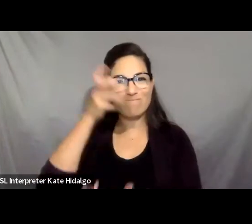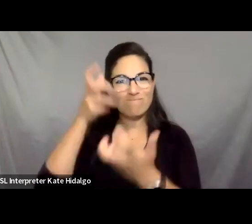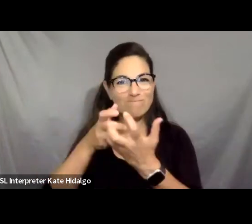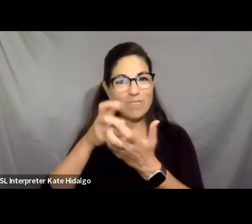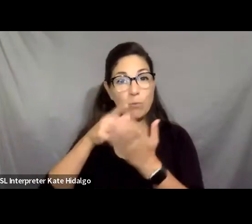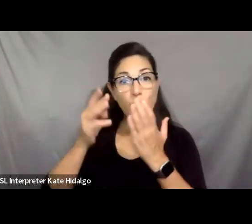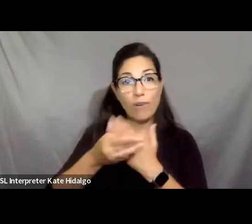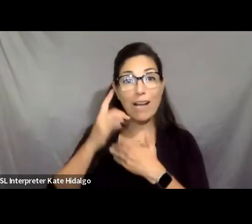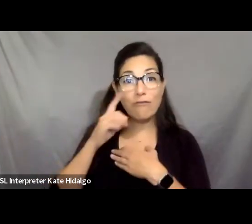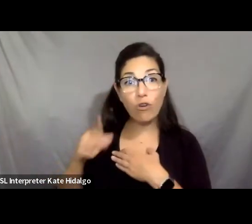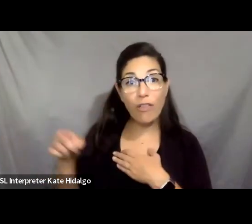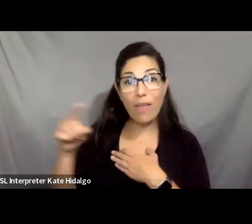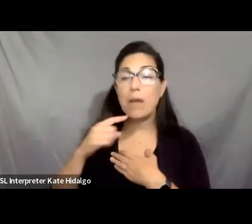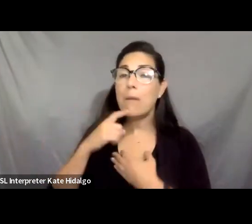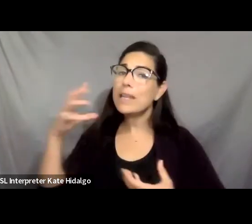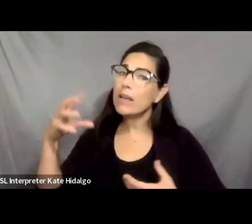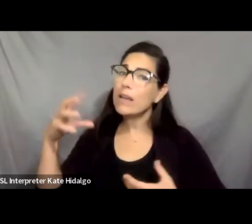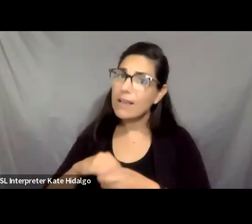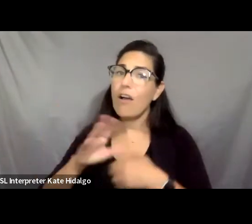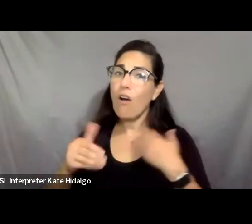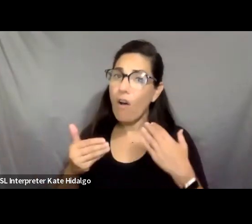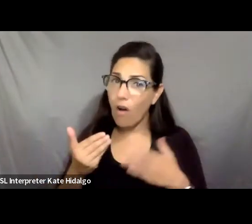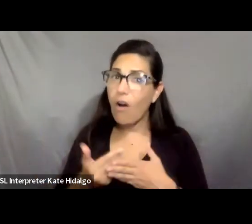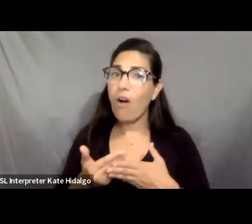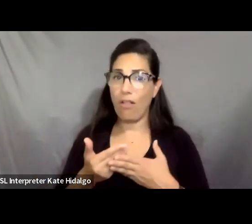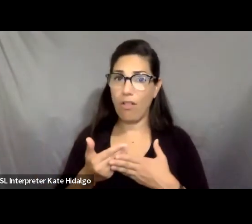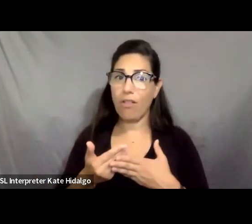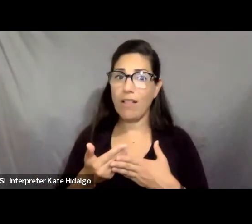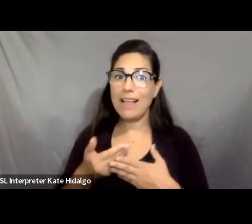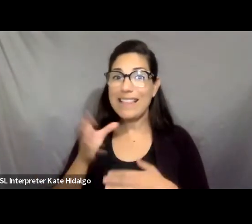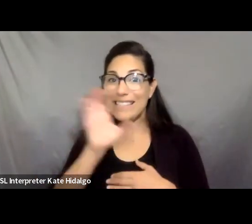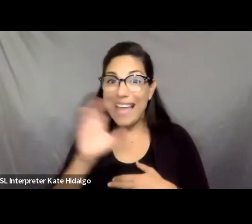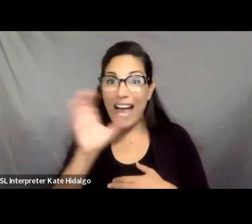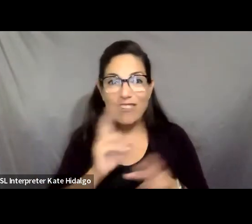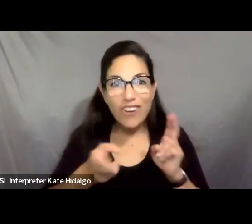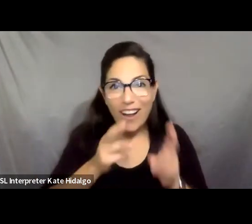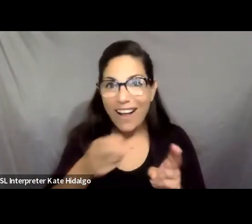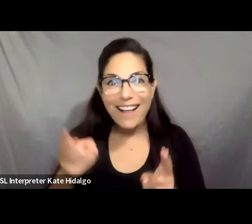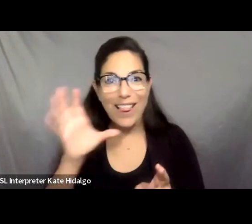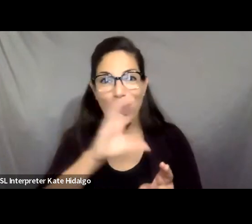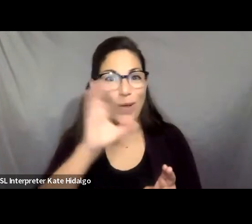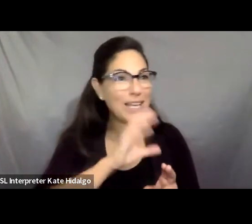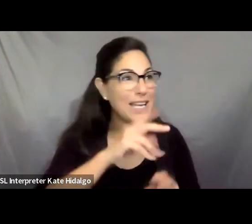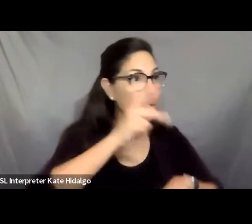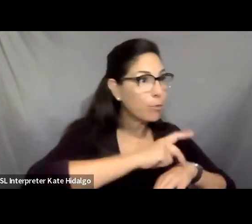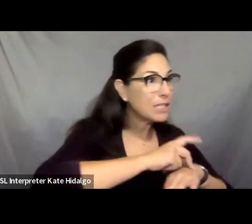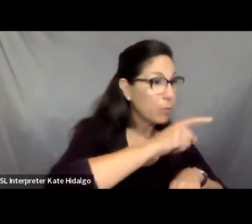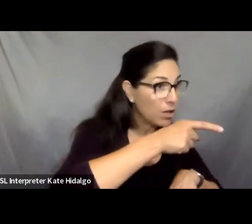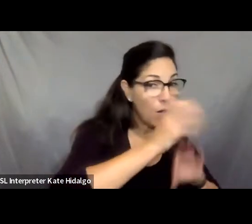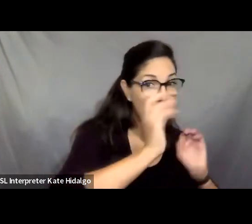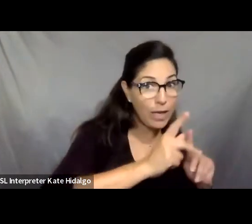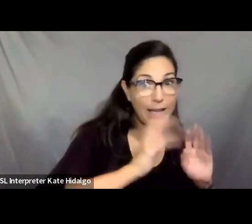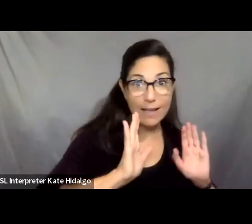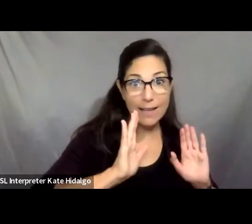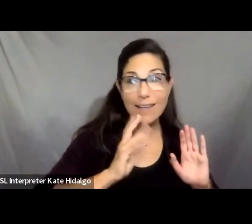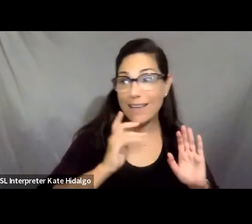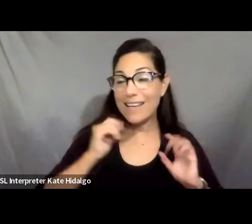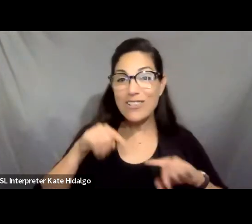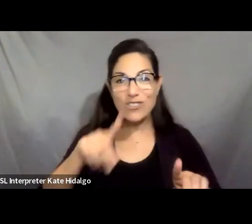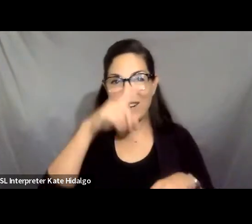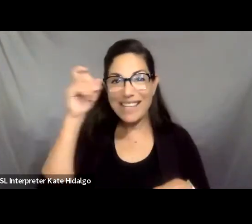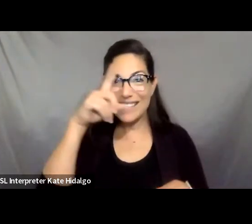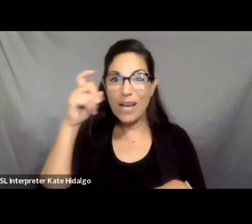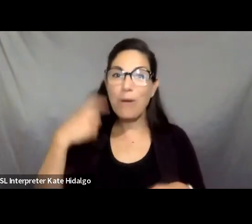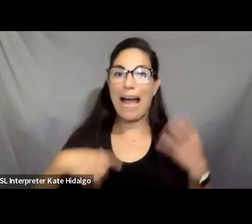them, but they also were included in the scavenger hunt where they have to find the principal. And yes, during the summer, I